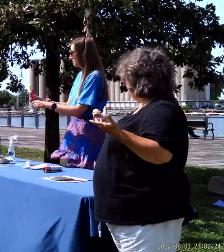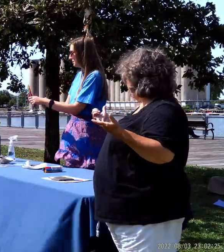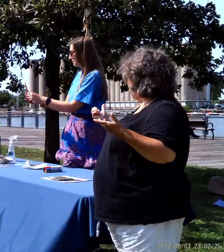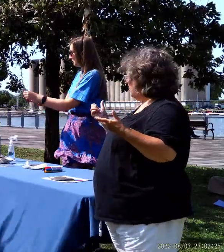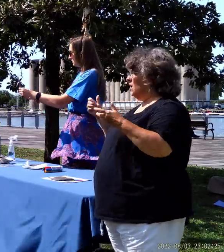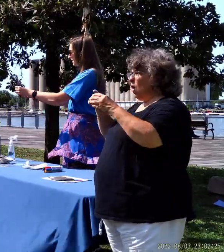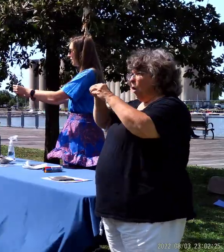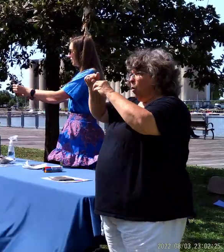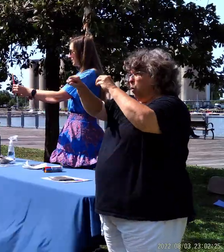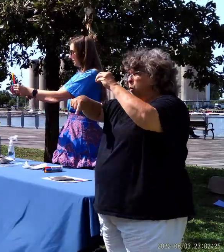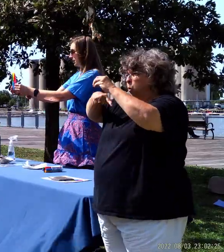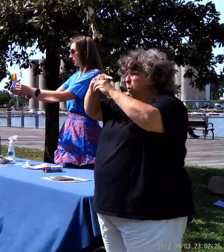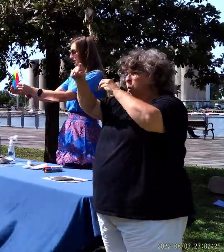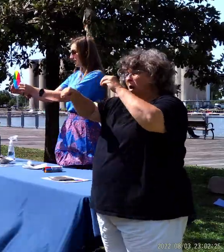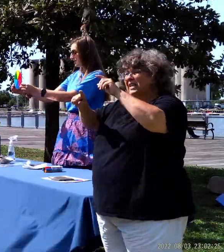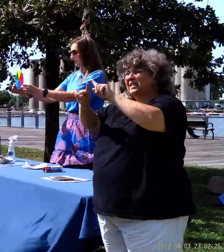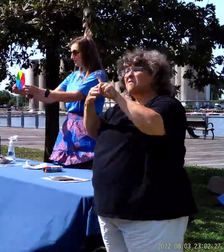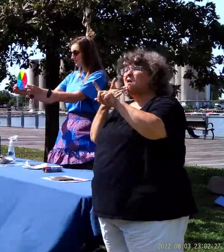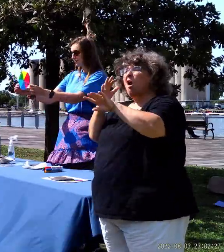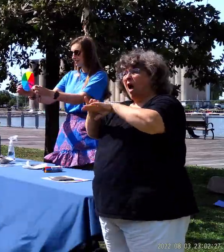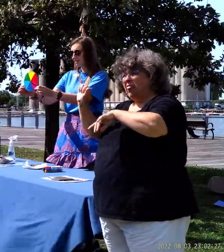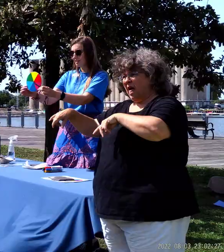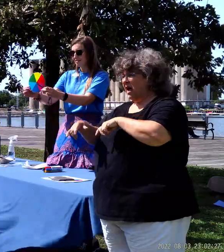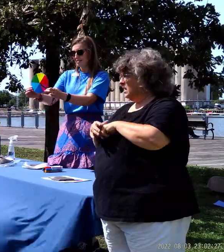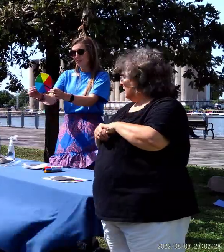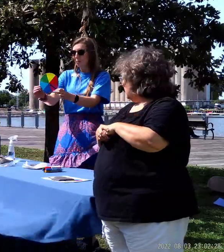wheel from the museum. Do you see all the different colors on here?